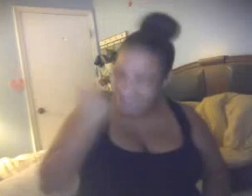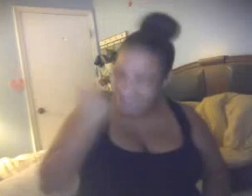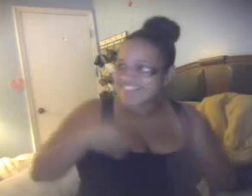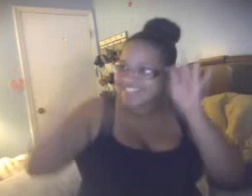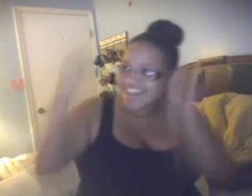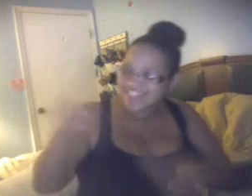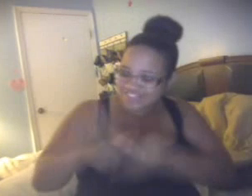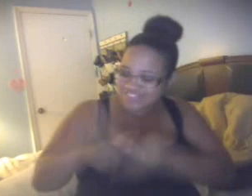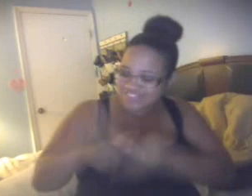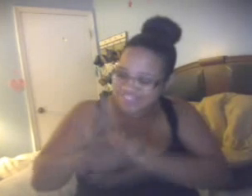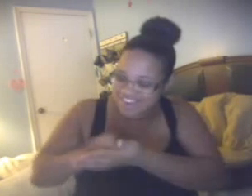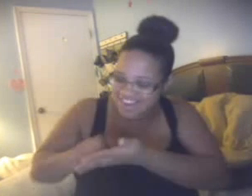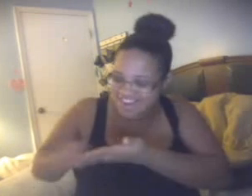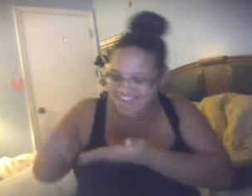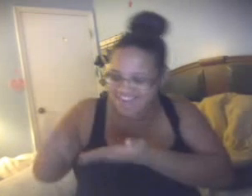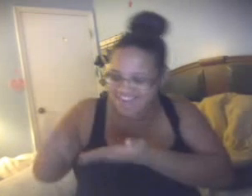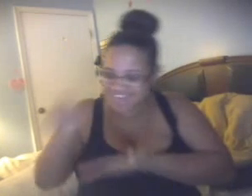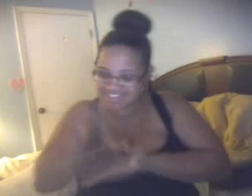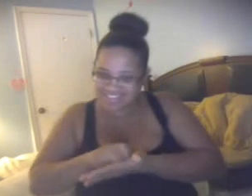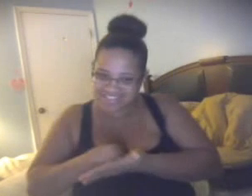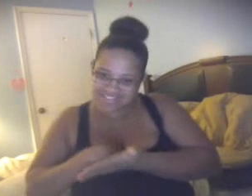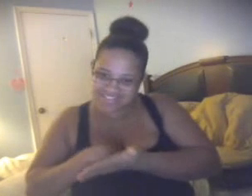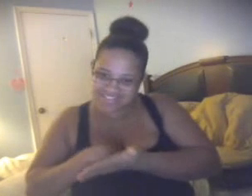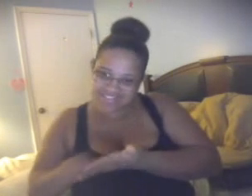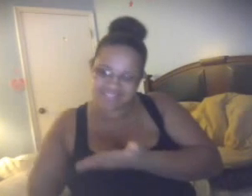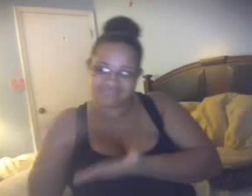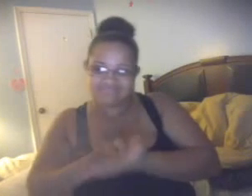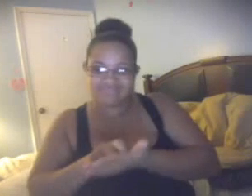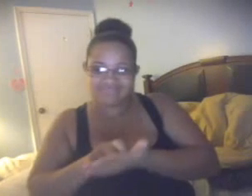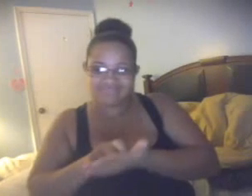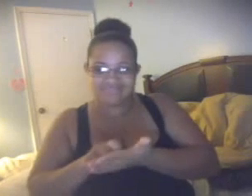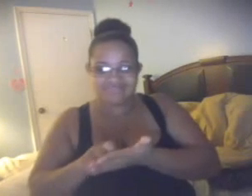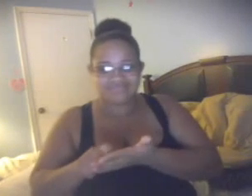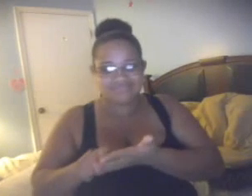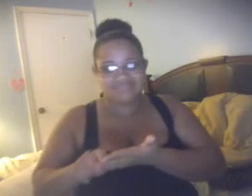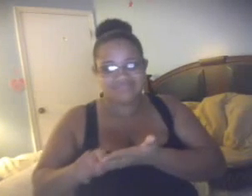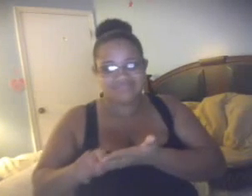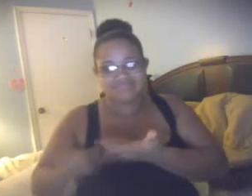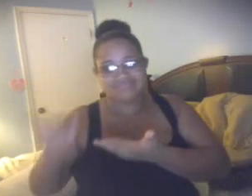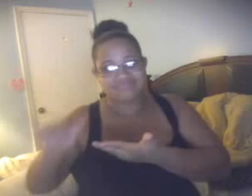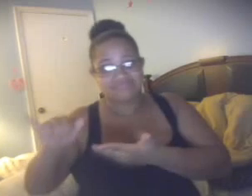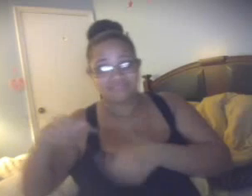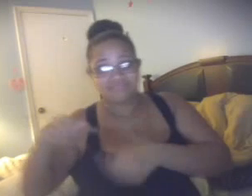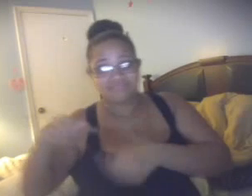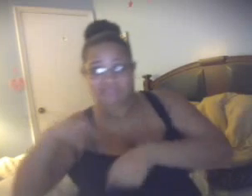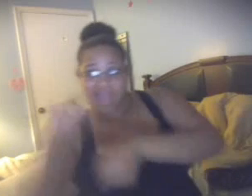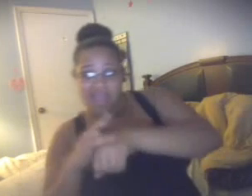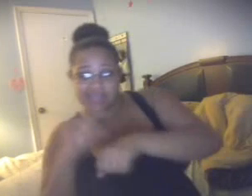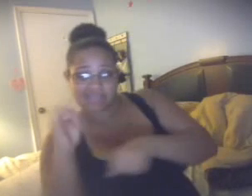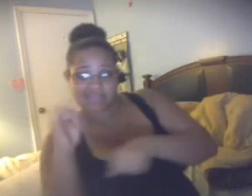too shy, so I decided to write. I sent